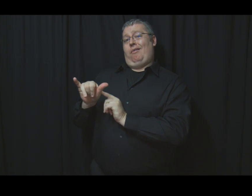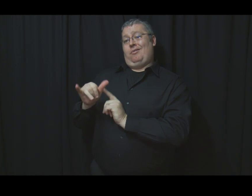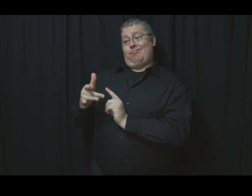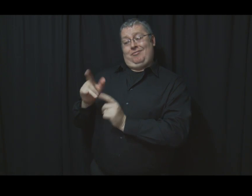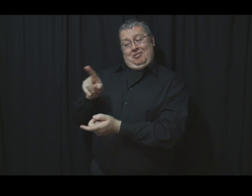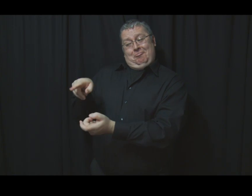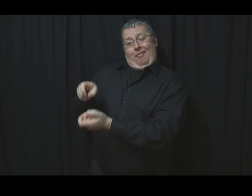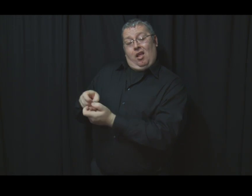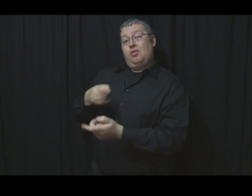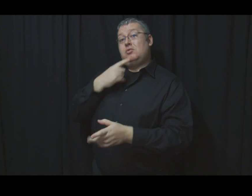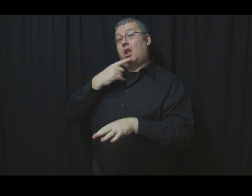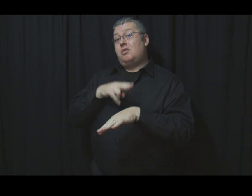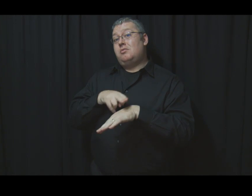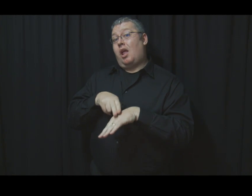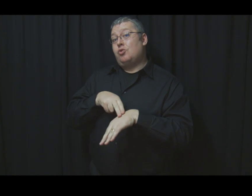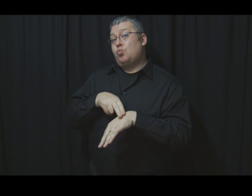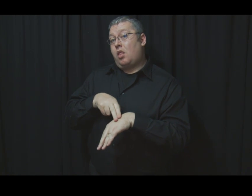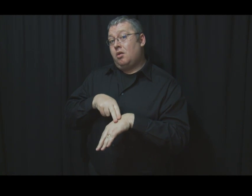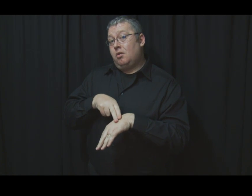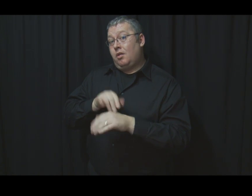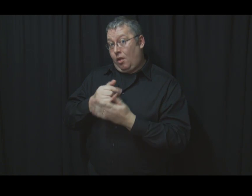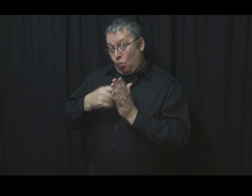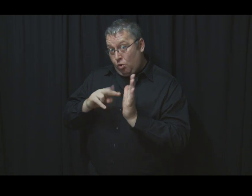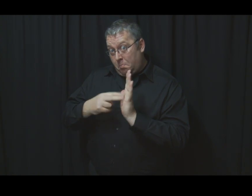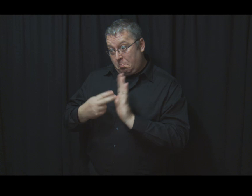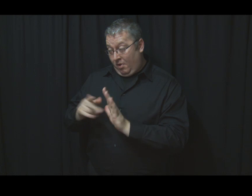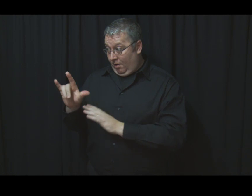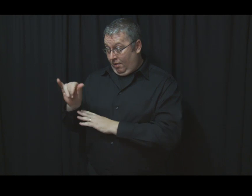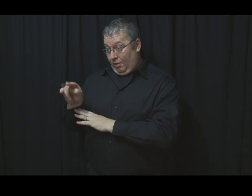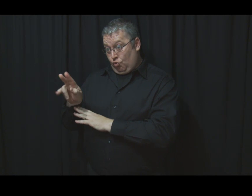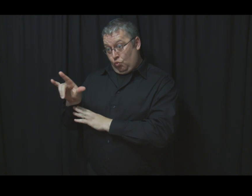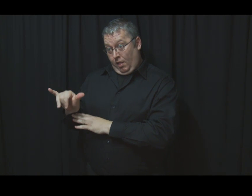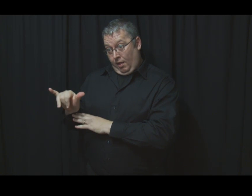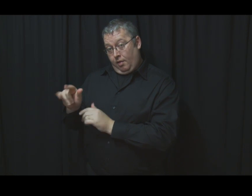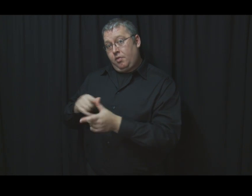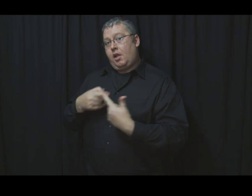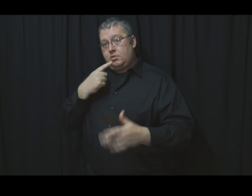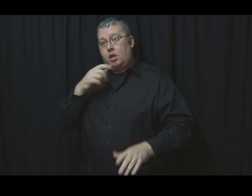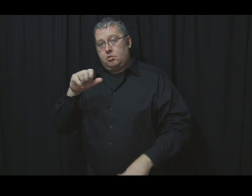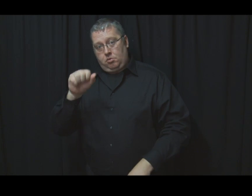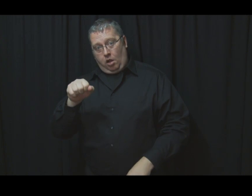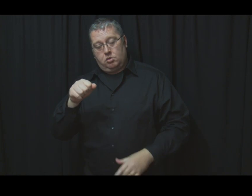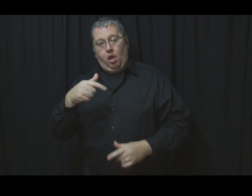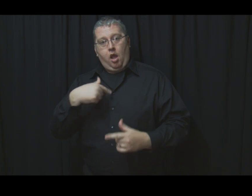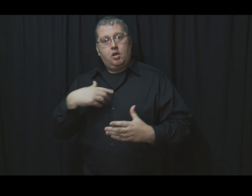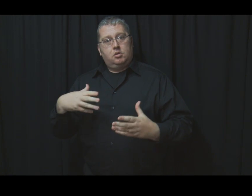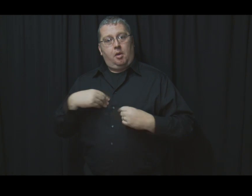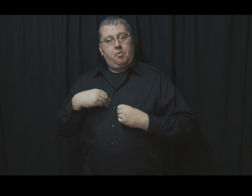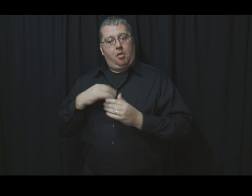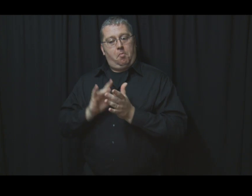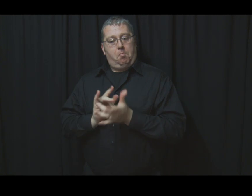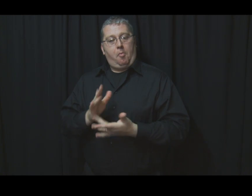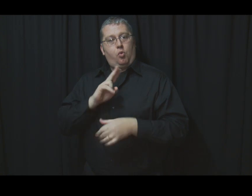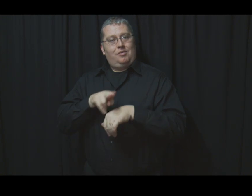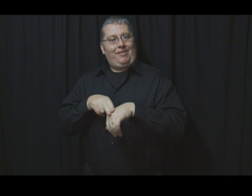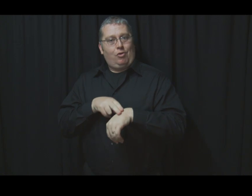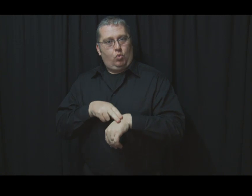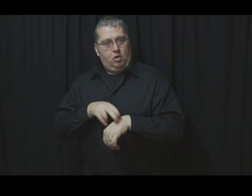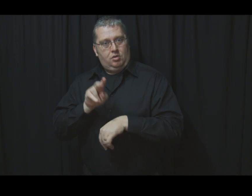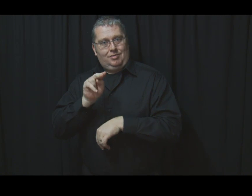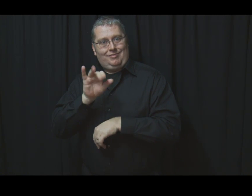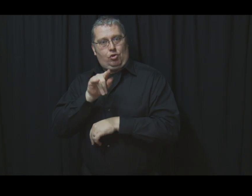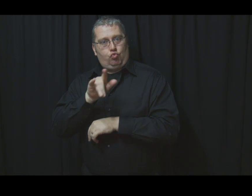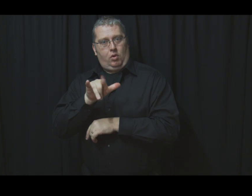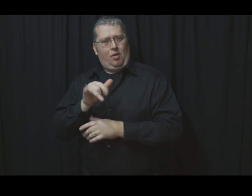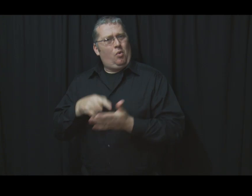say naturally, and that's what you mean by literally, I would say, yes, I take the Bible naturally. What do I mean by that? Well,